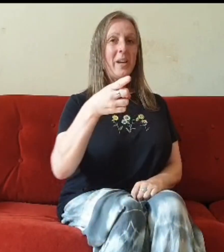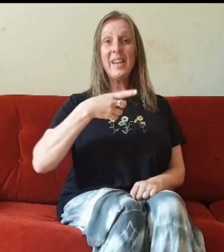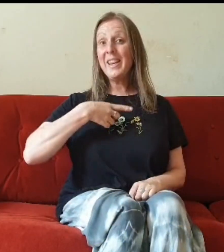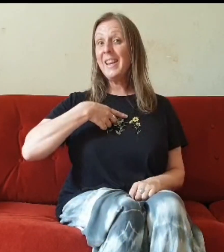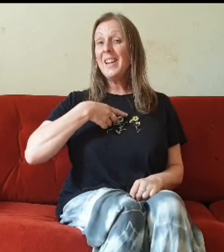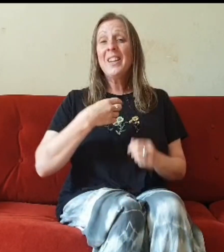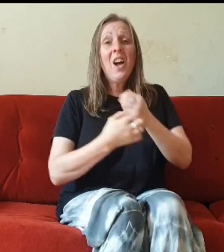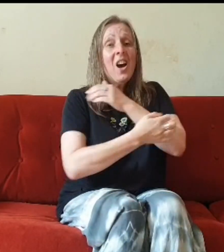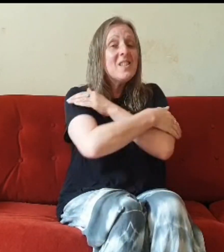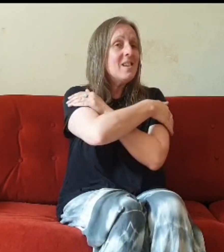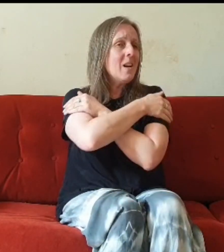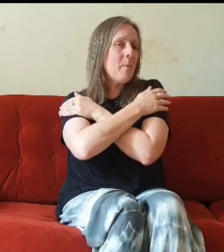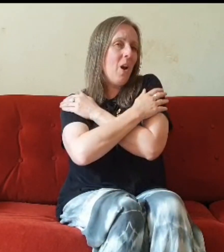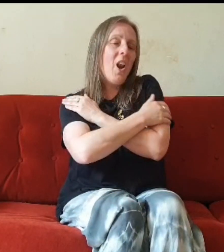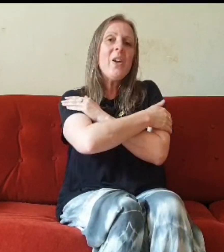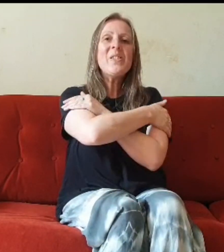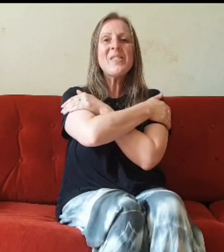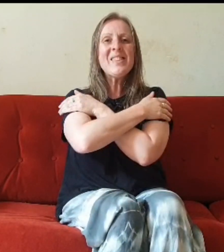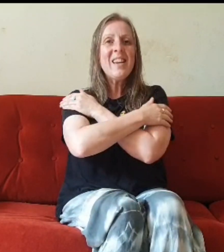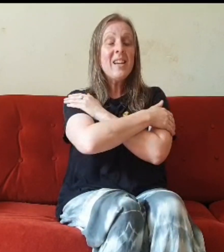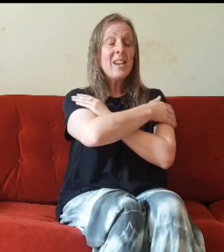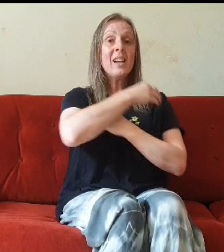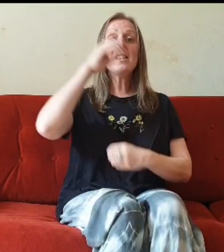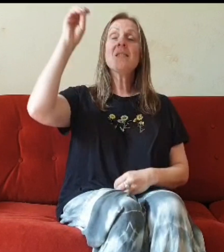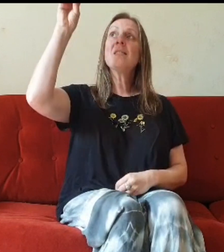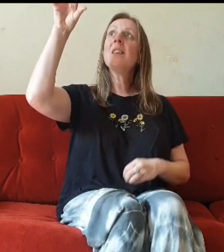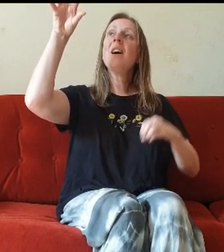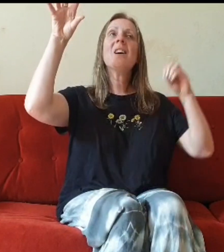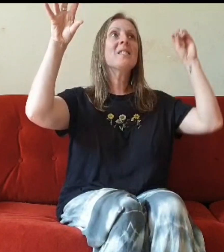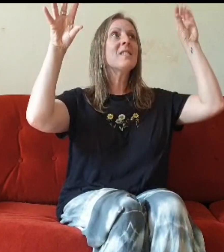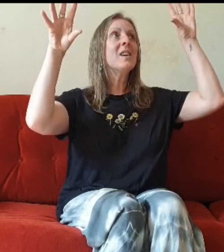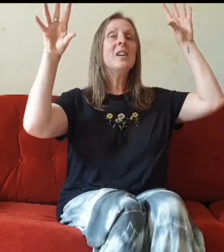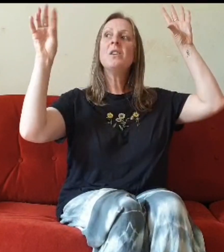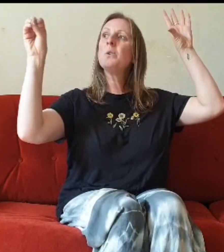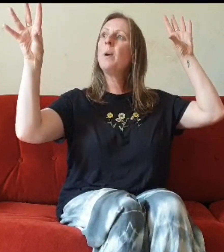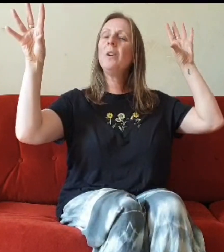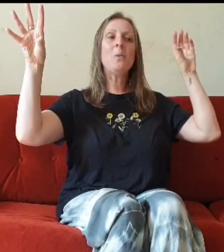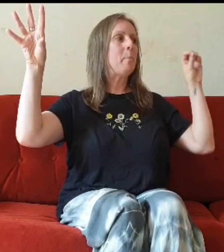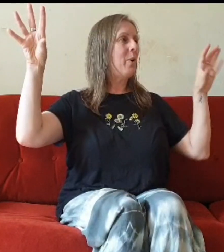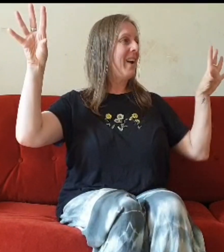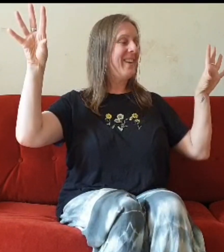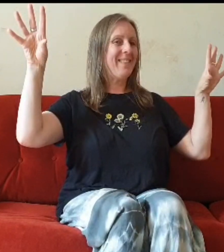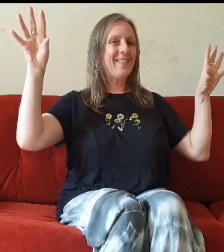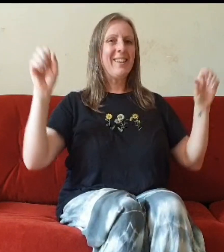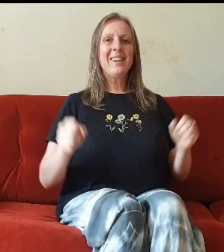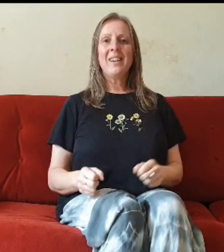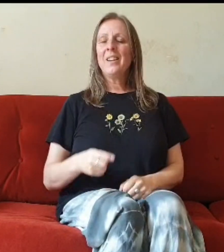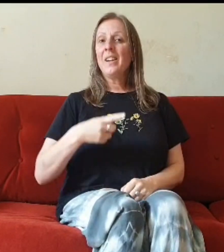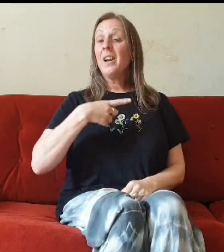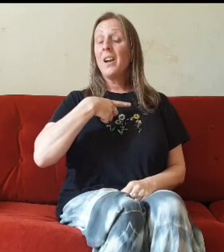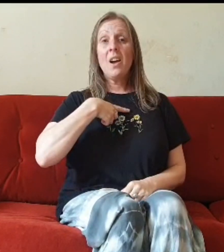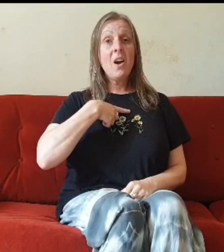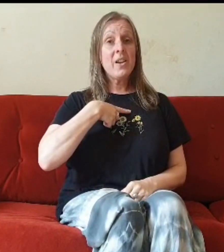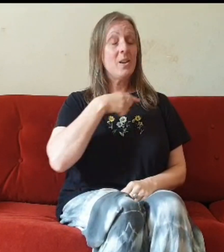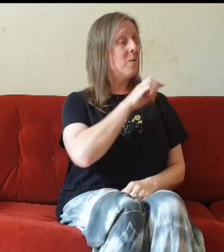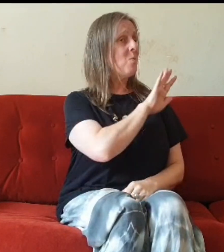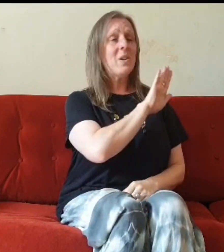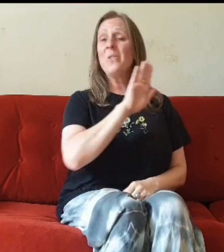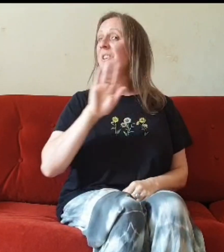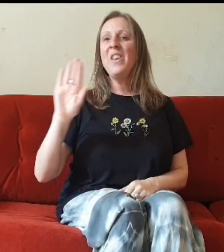We cuddle up close as the stars twinkle bright. I will